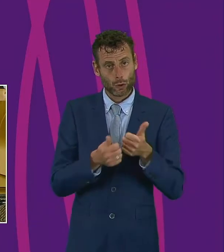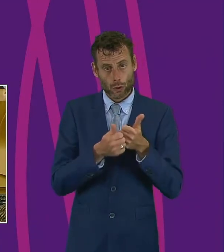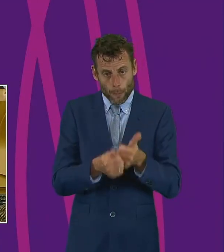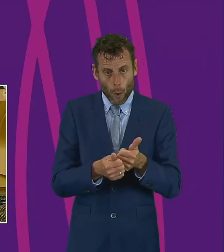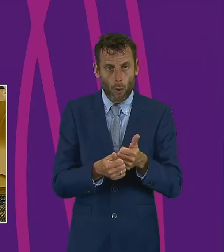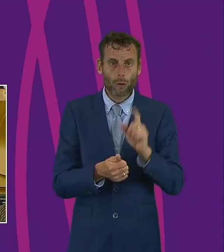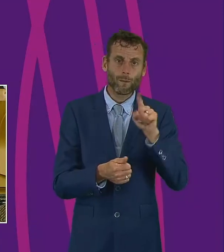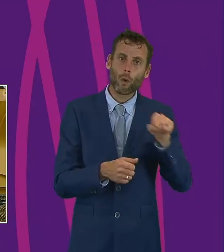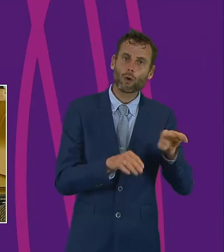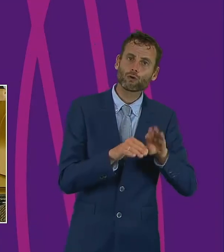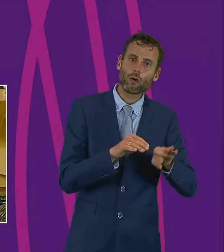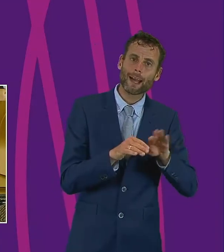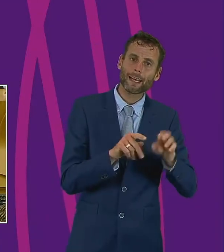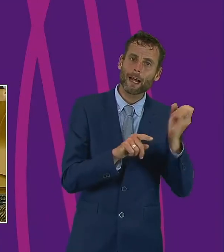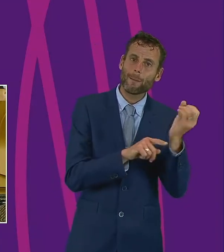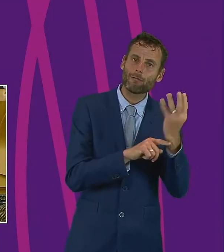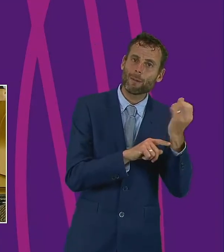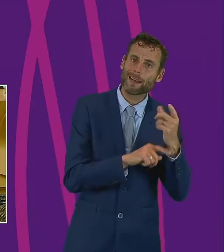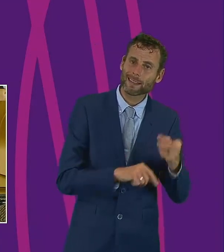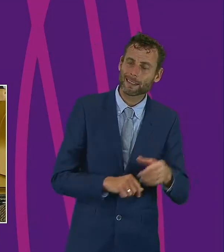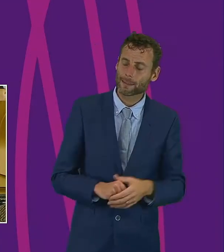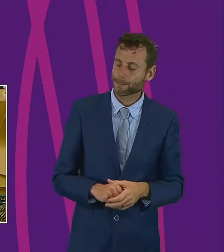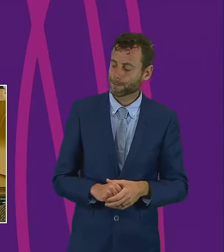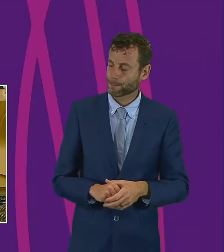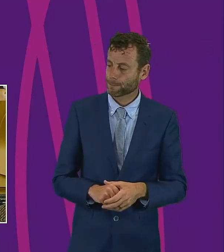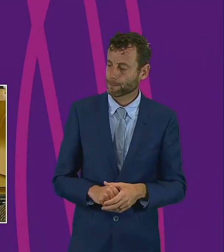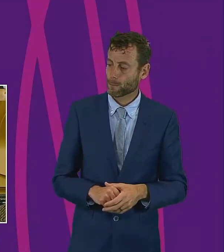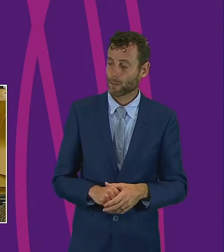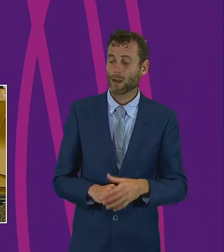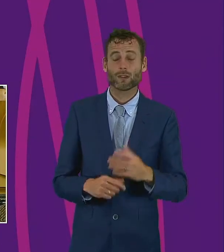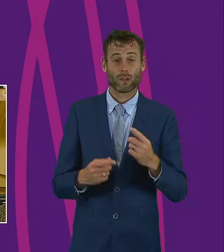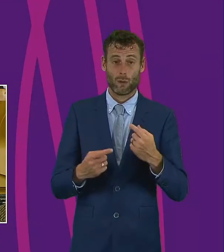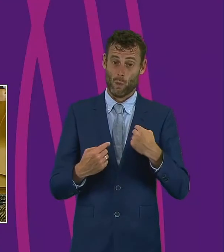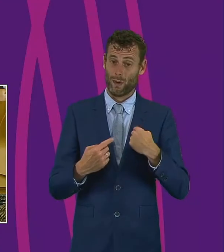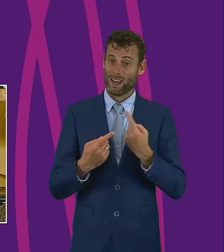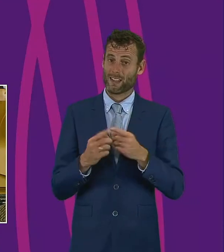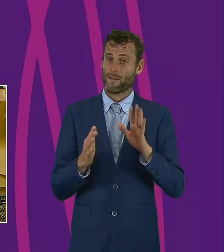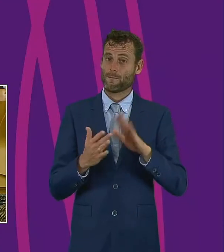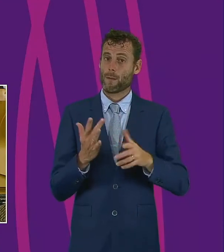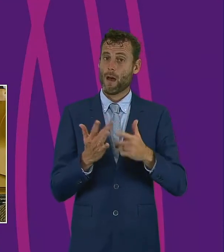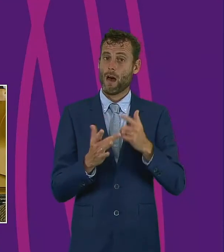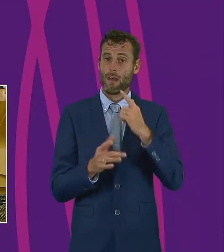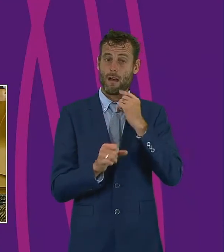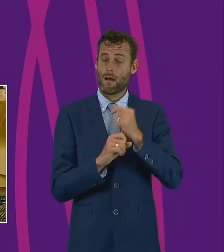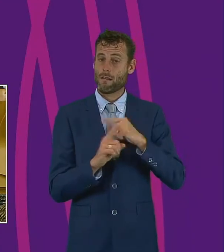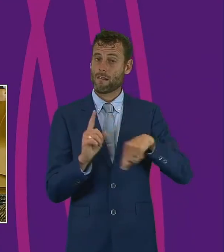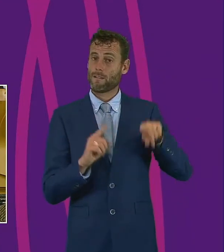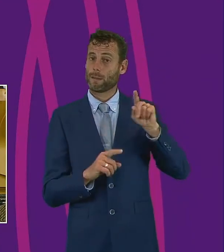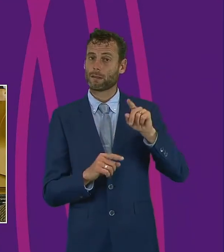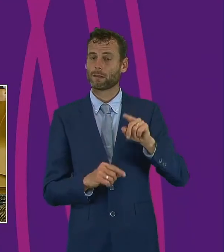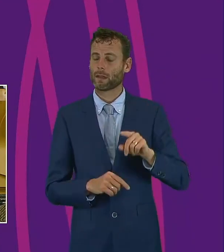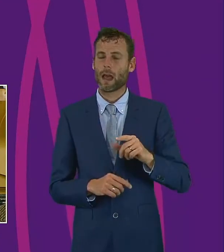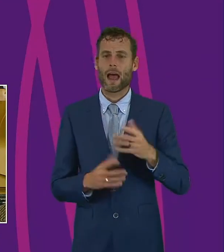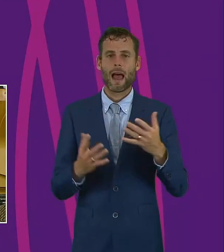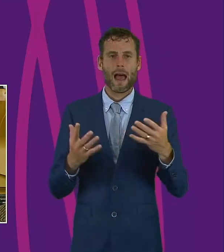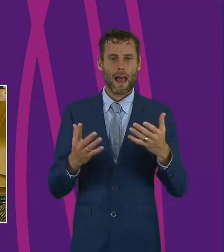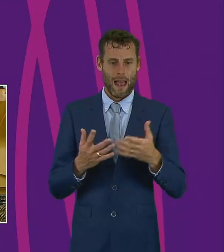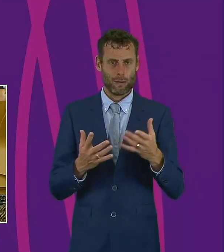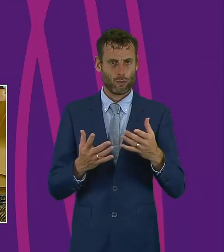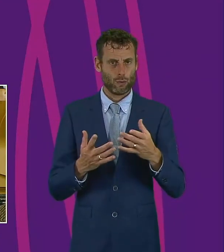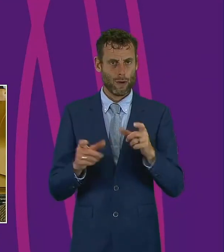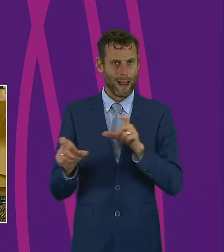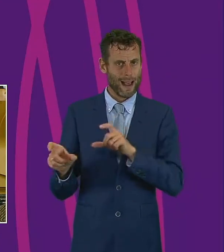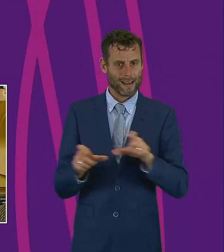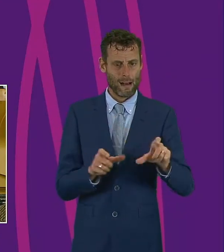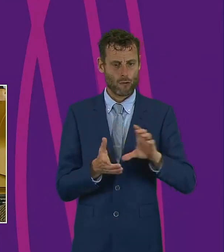paramedics. Obviously, we've taken, unlike other governments, some other governments in the UK, a decision around continuation of bursaries for